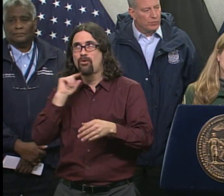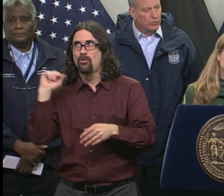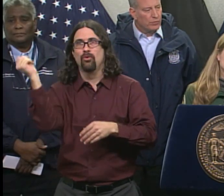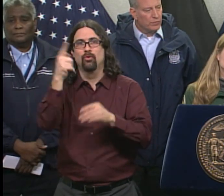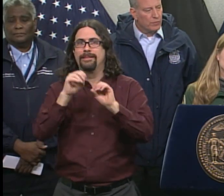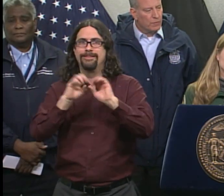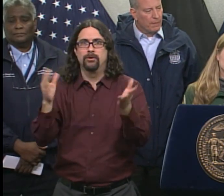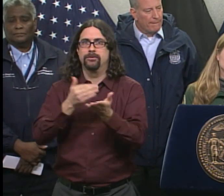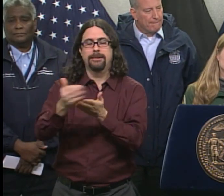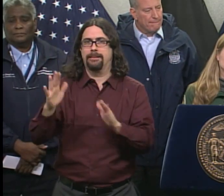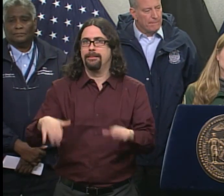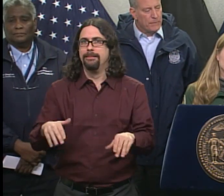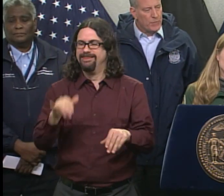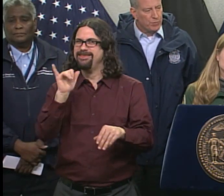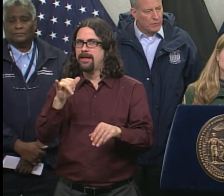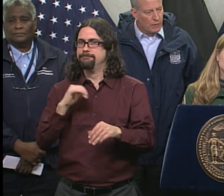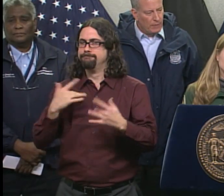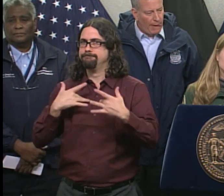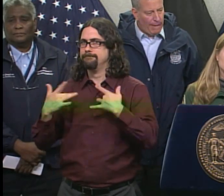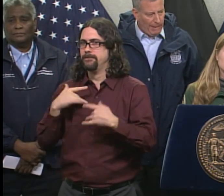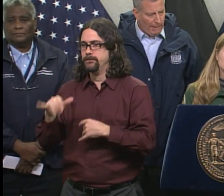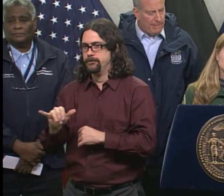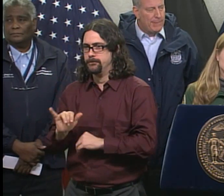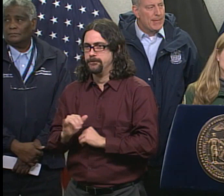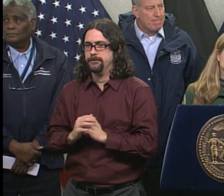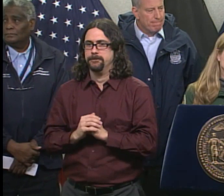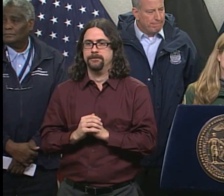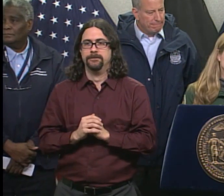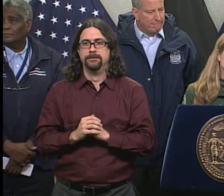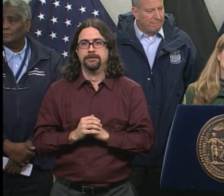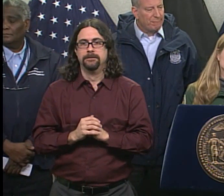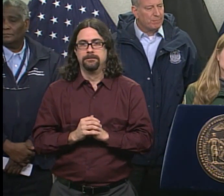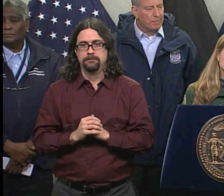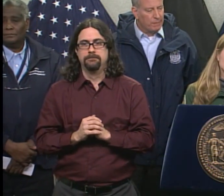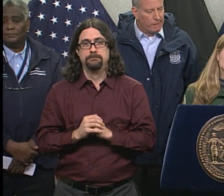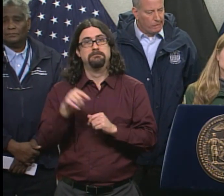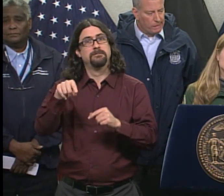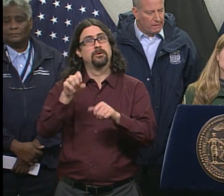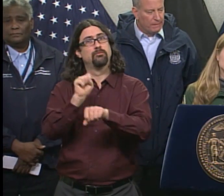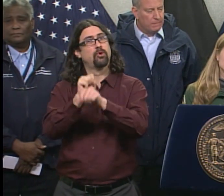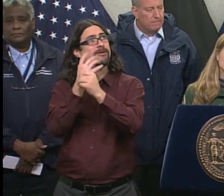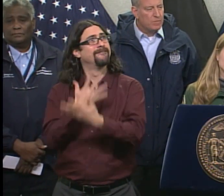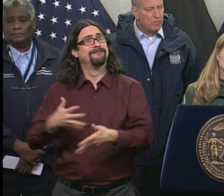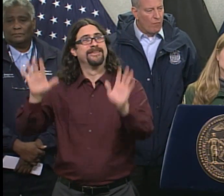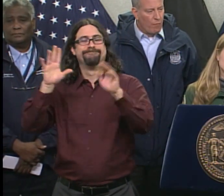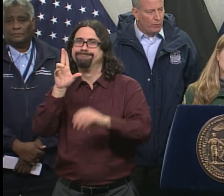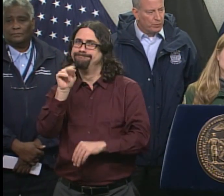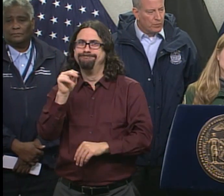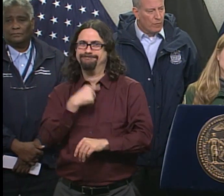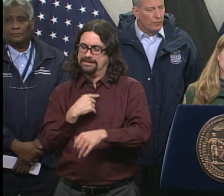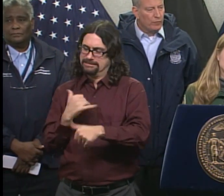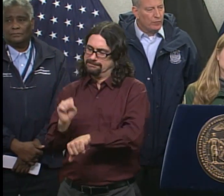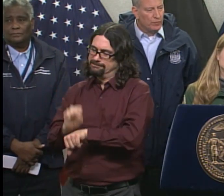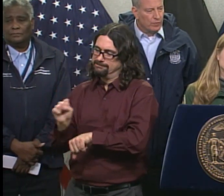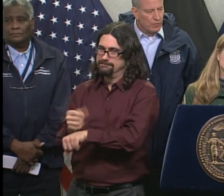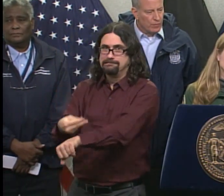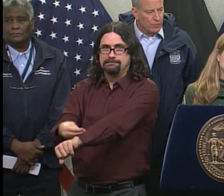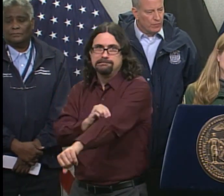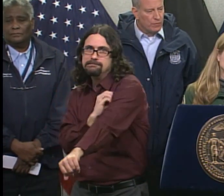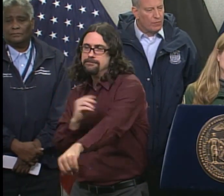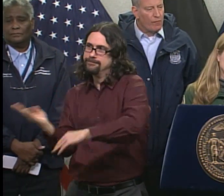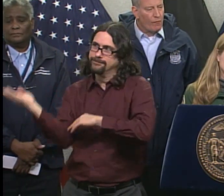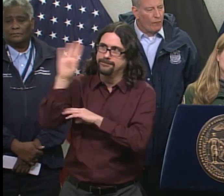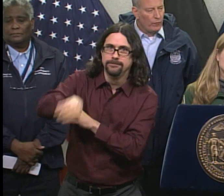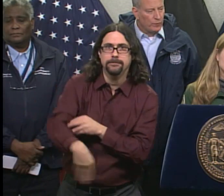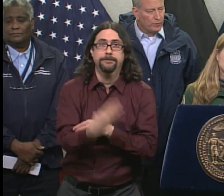have plows and front-end loaders across the city. There are areas of the city that we will start to pull the snow out and pile it so that we can